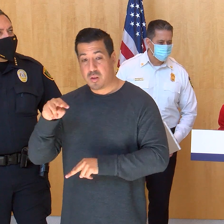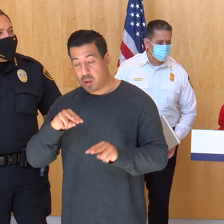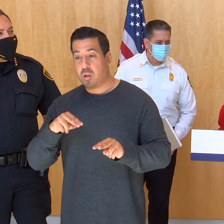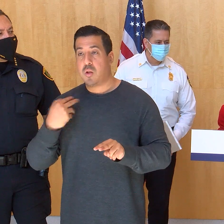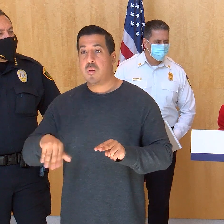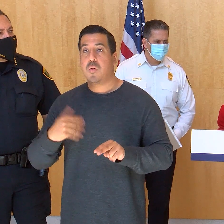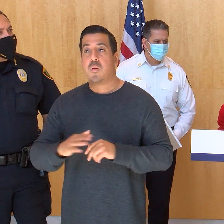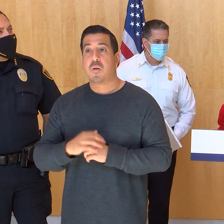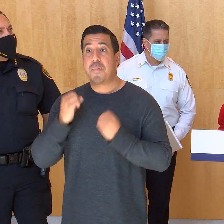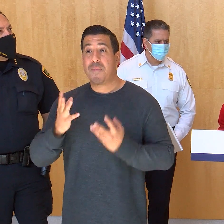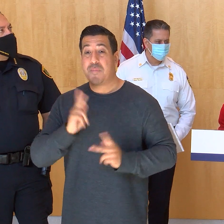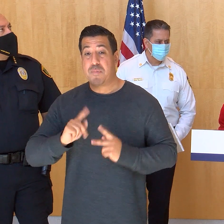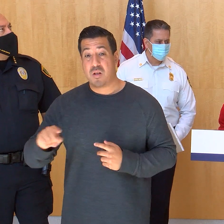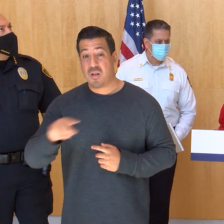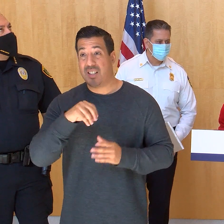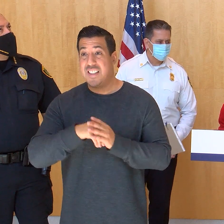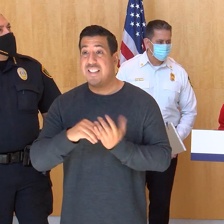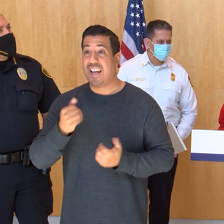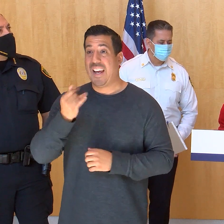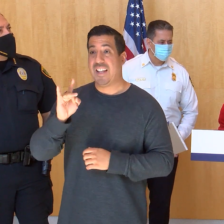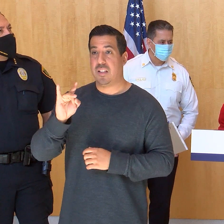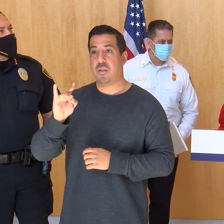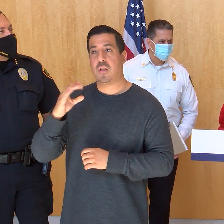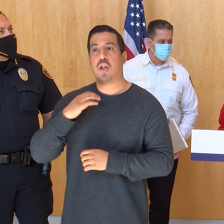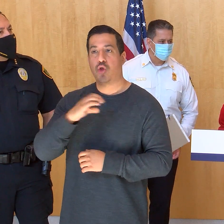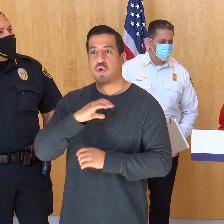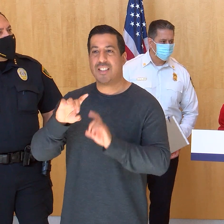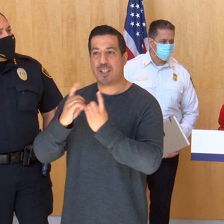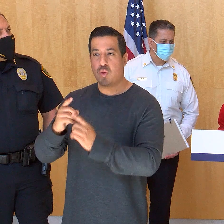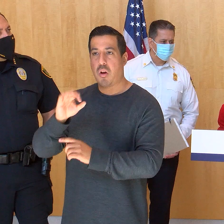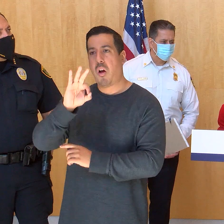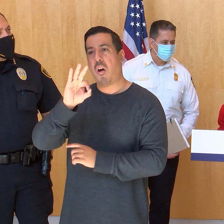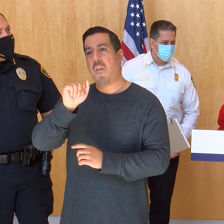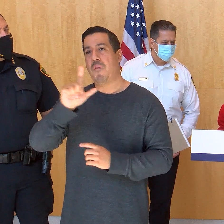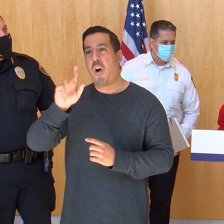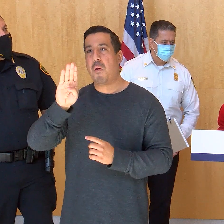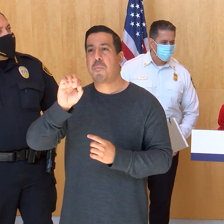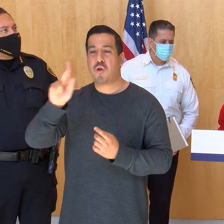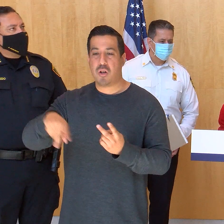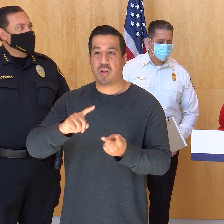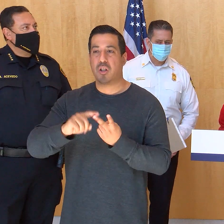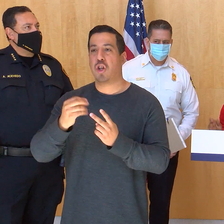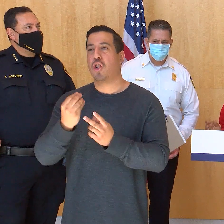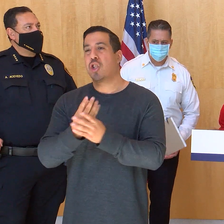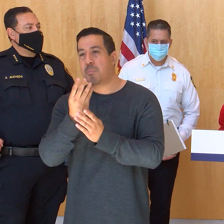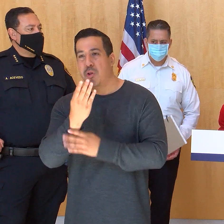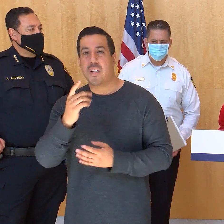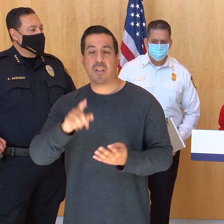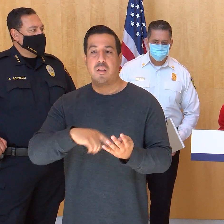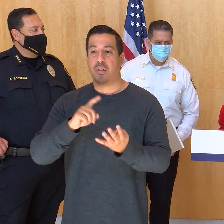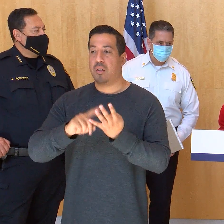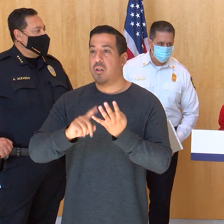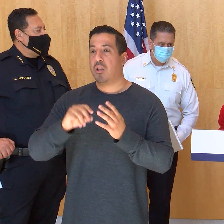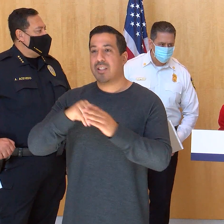A whole lot of those individuals are in the 18th Congressional District, from Fallbrook to Veterans Memorial, Spring, all the way to